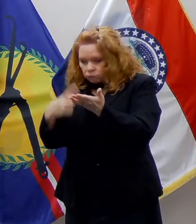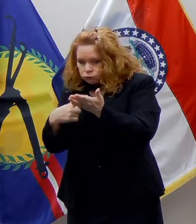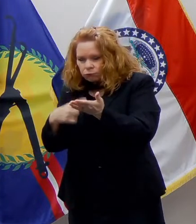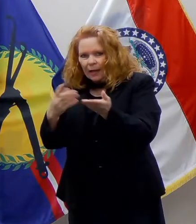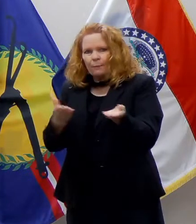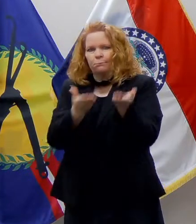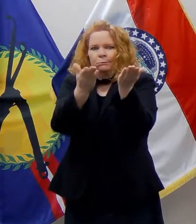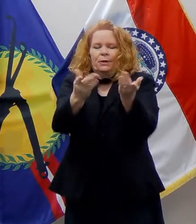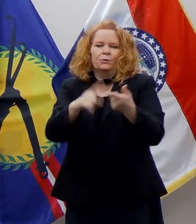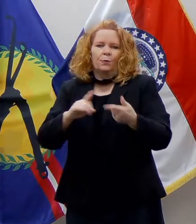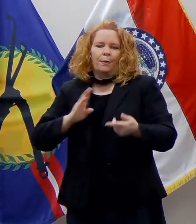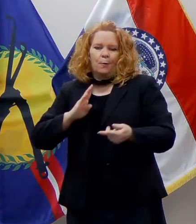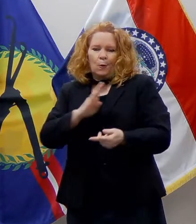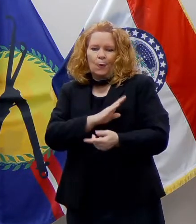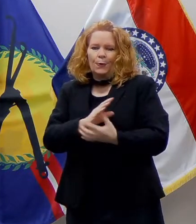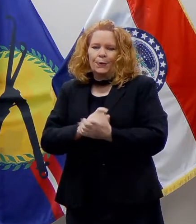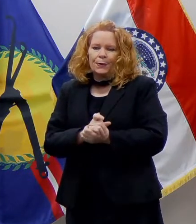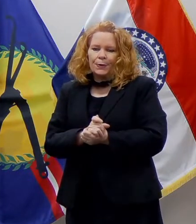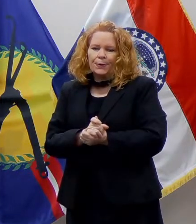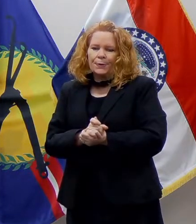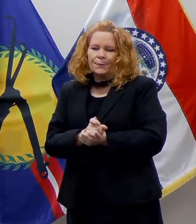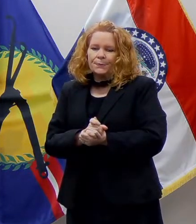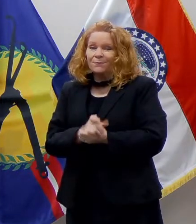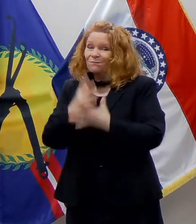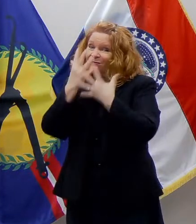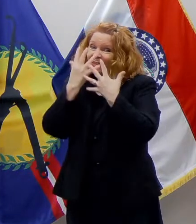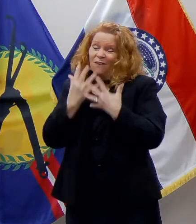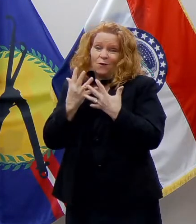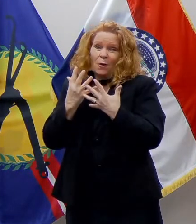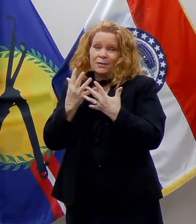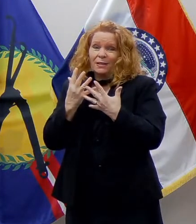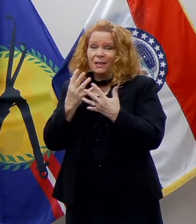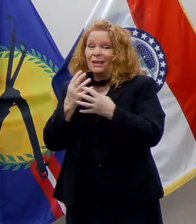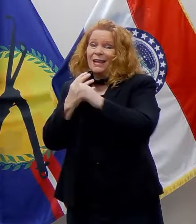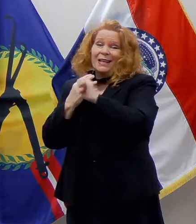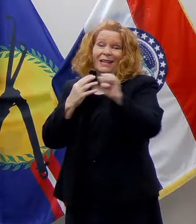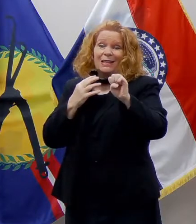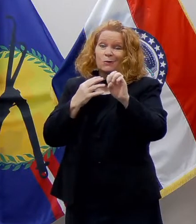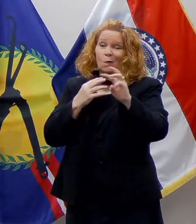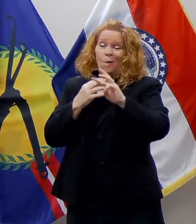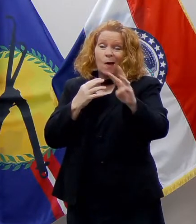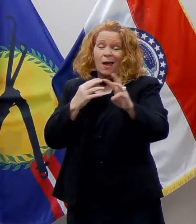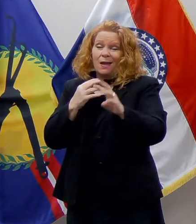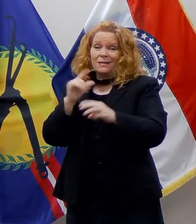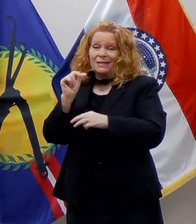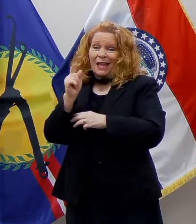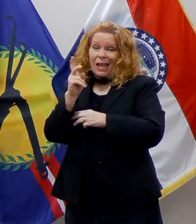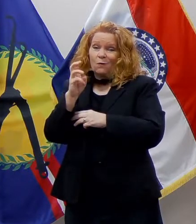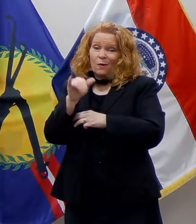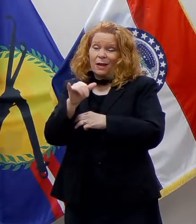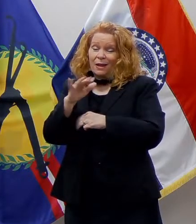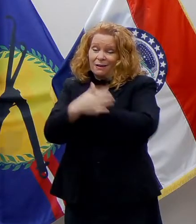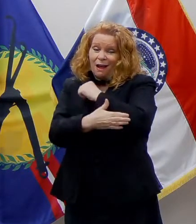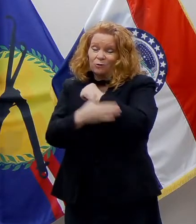consideration. It's unfortunate that East-West Gateway Council of Governments at their most recent meeting